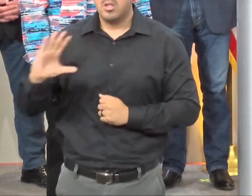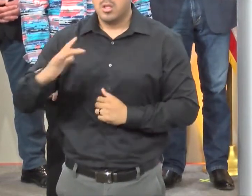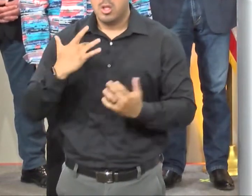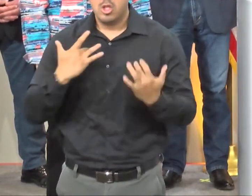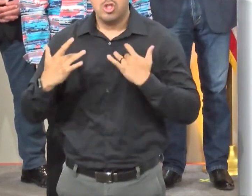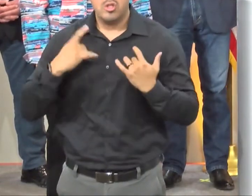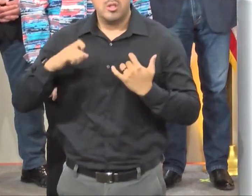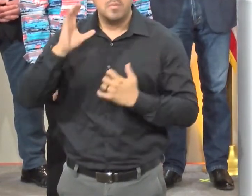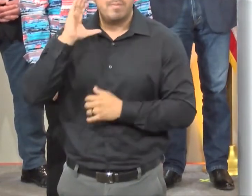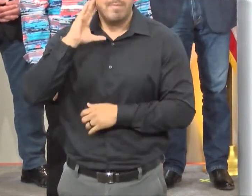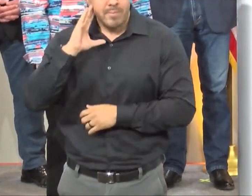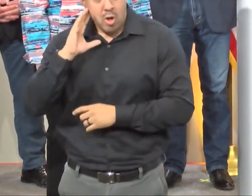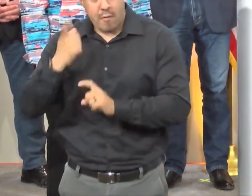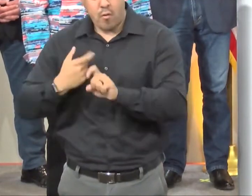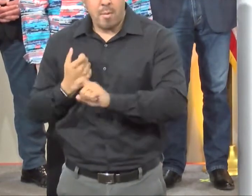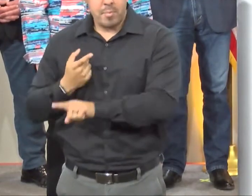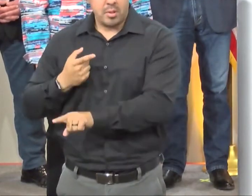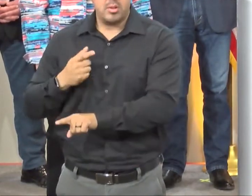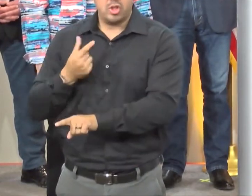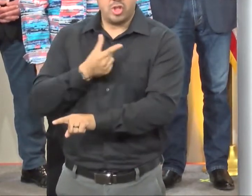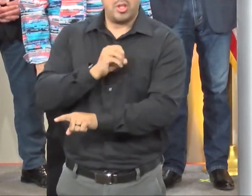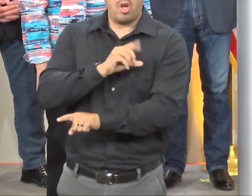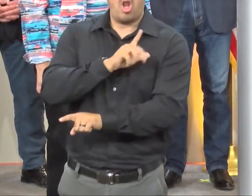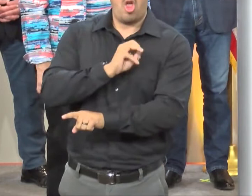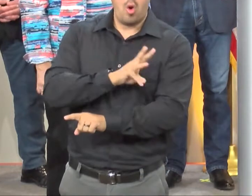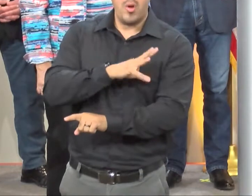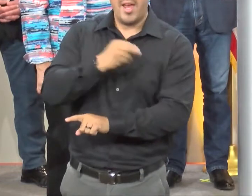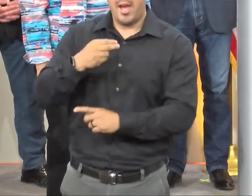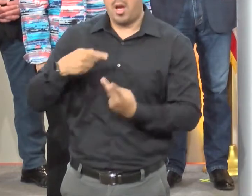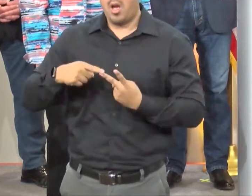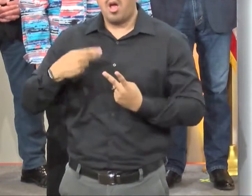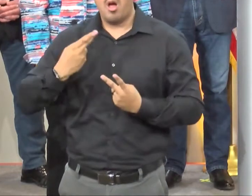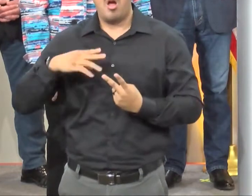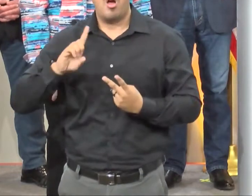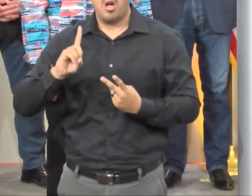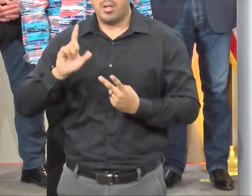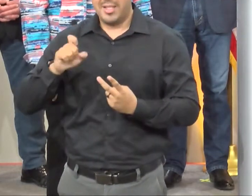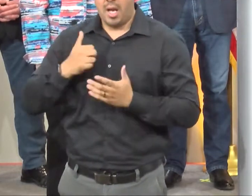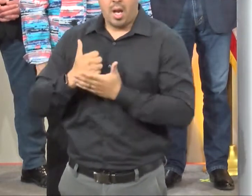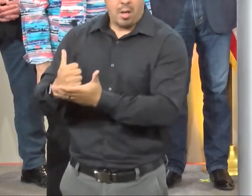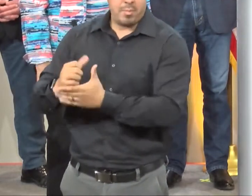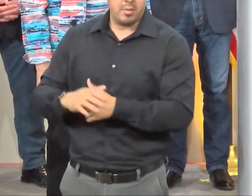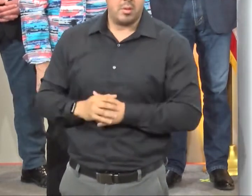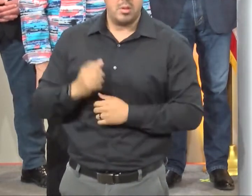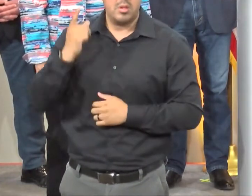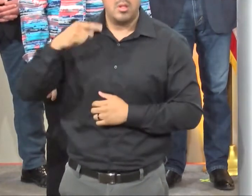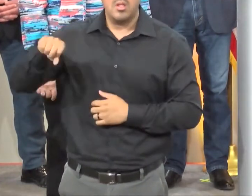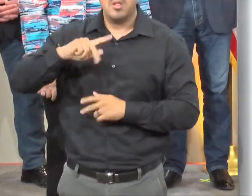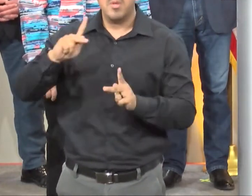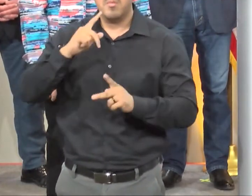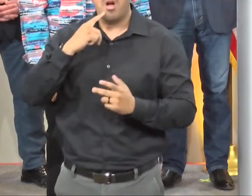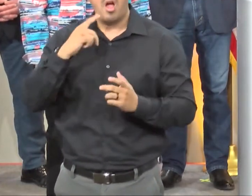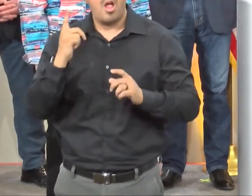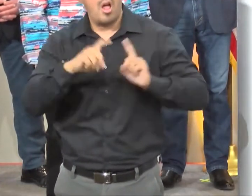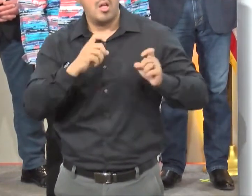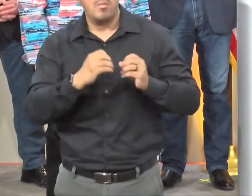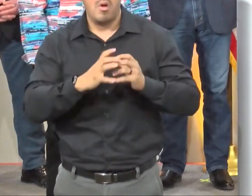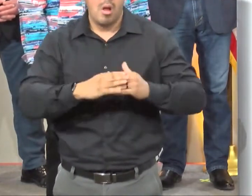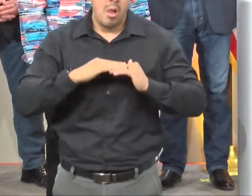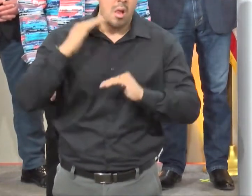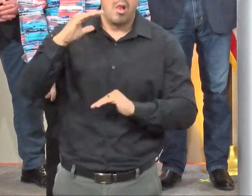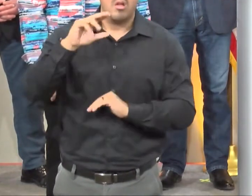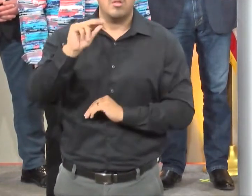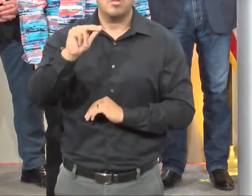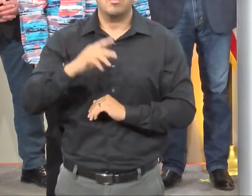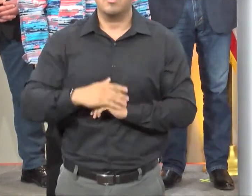be heard by the GLO and by HUD. And these residents are not asking for the moon. In fact, they